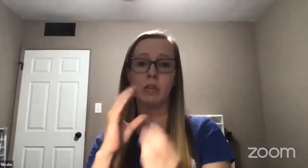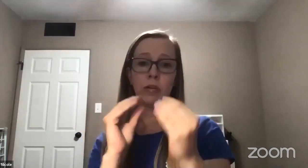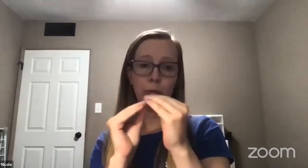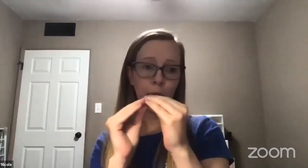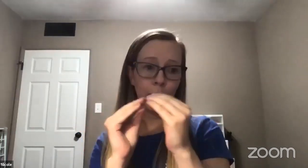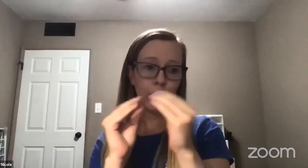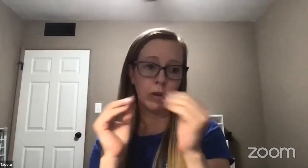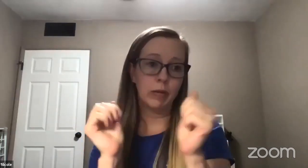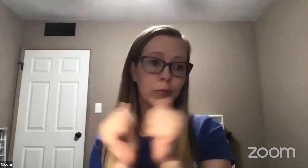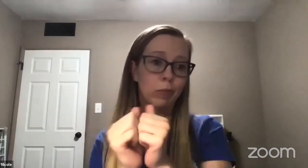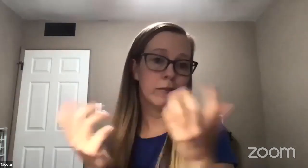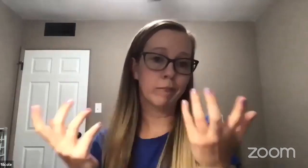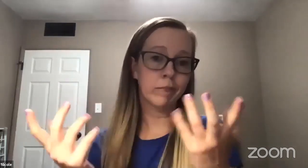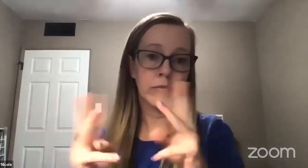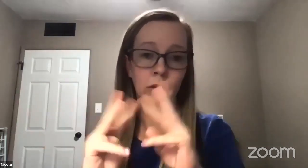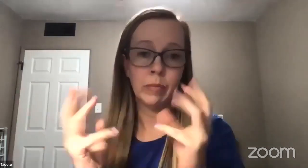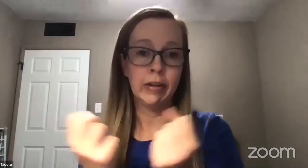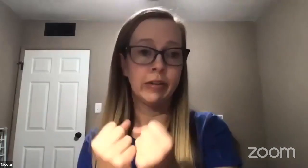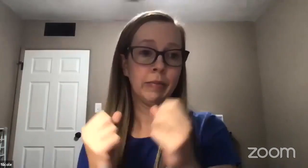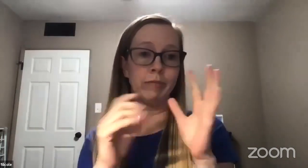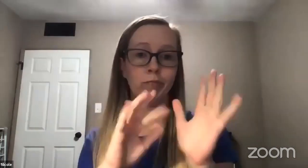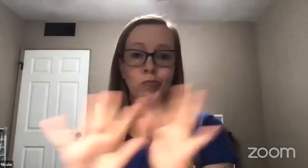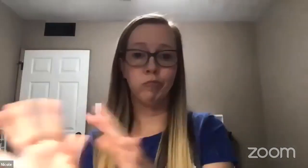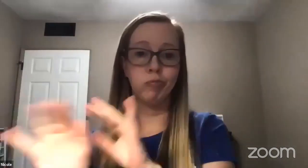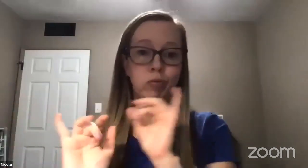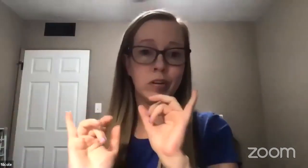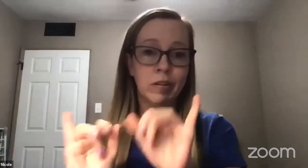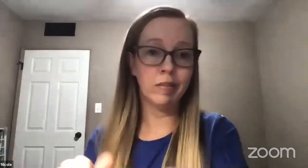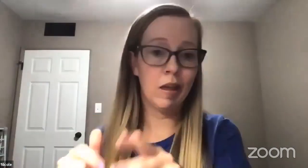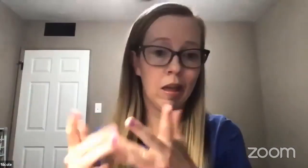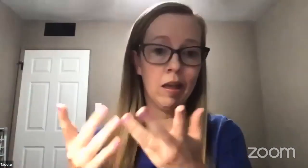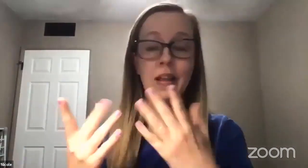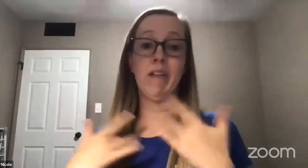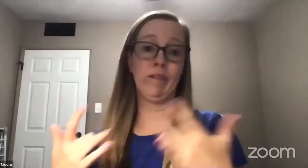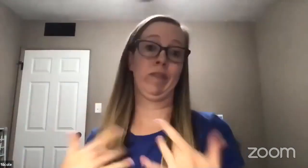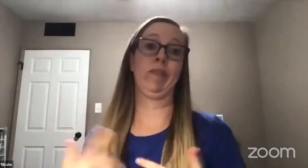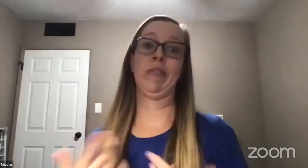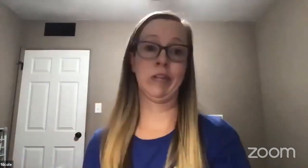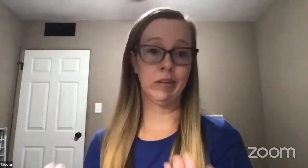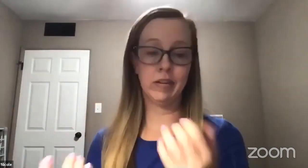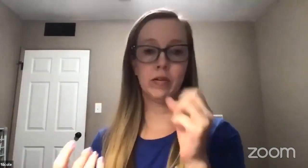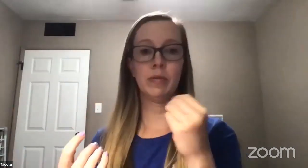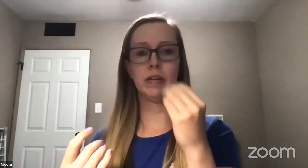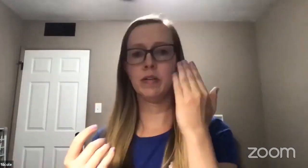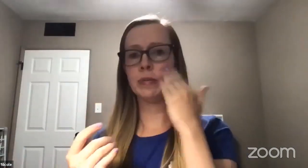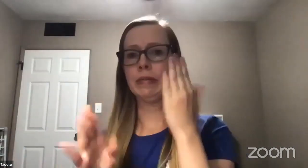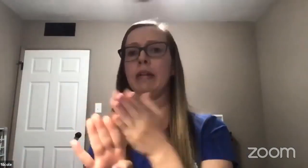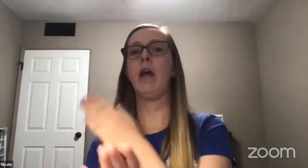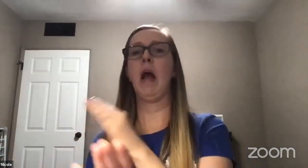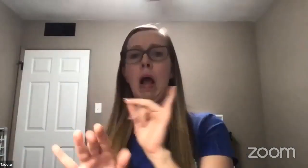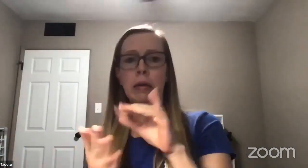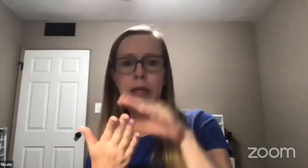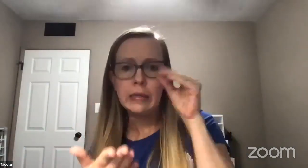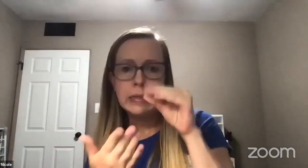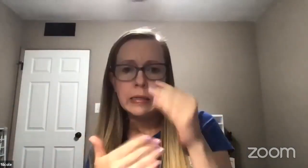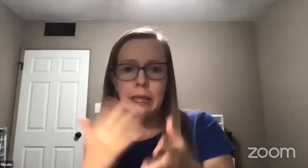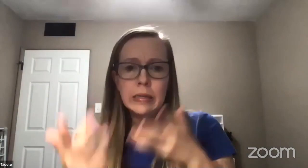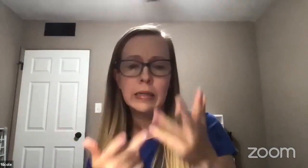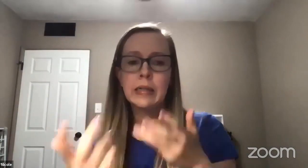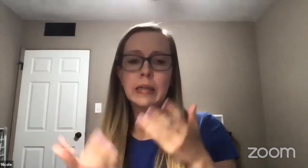that individuals can learn a little bit more and try and connect through webinars or events if